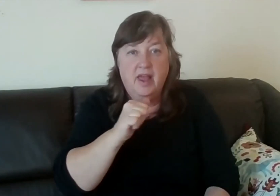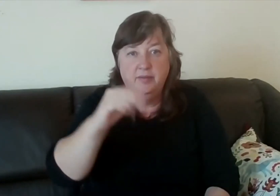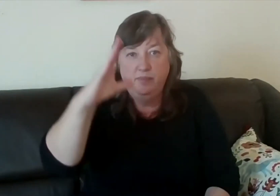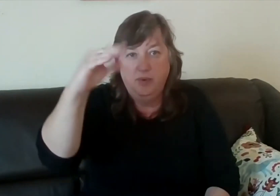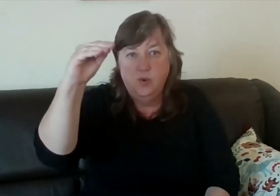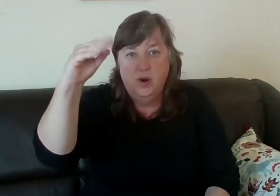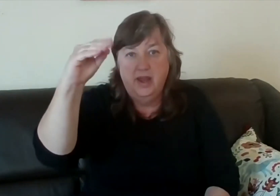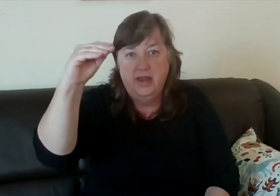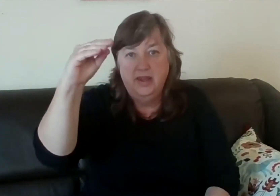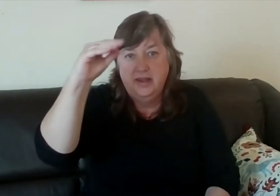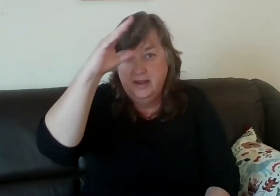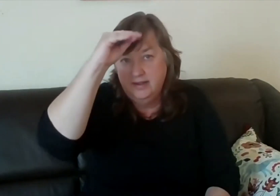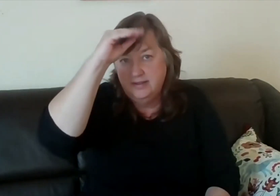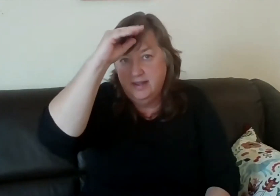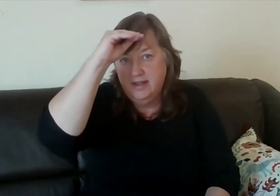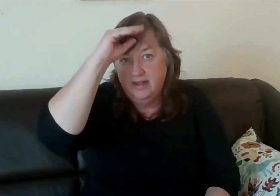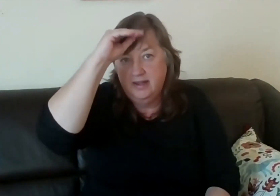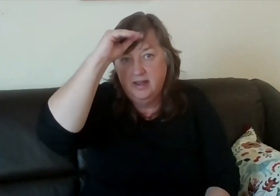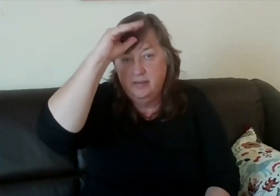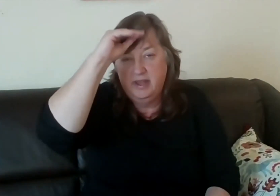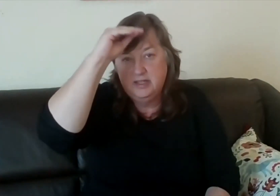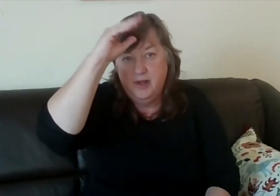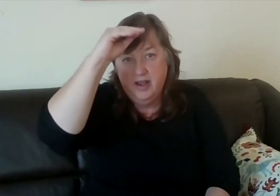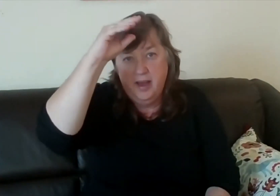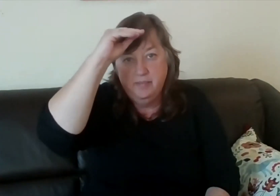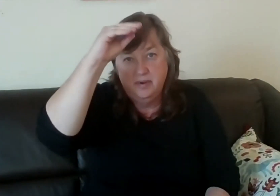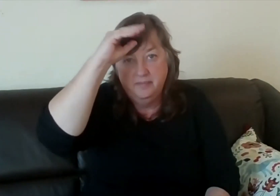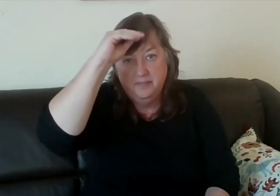And boy is like a baseball cap.